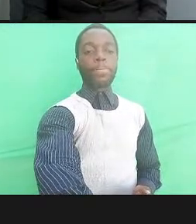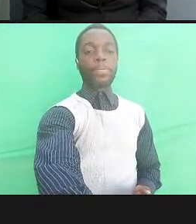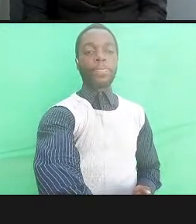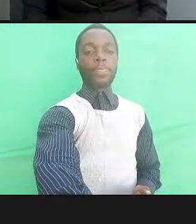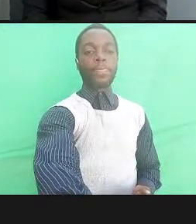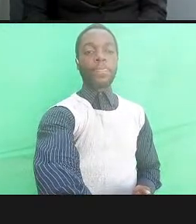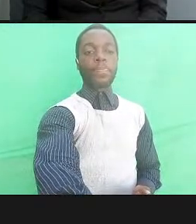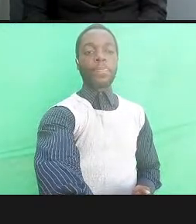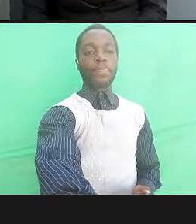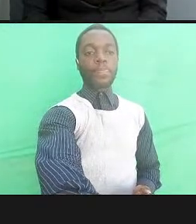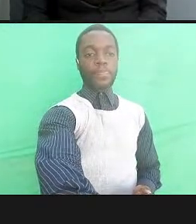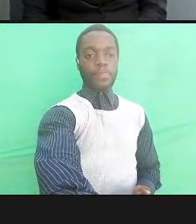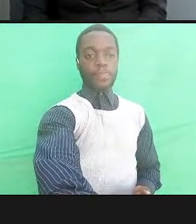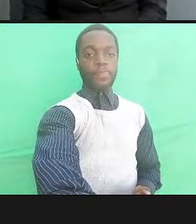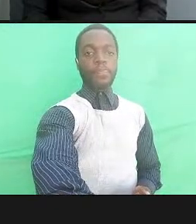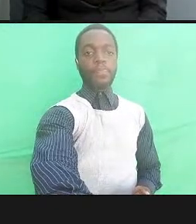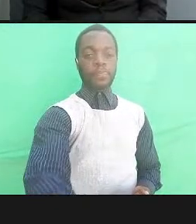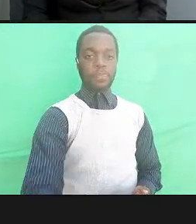mhm